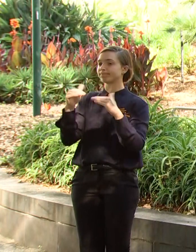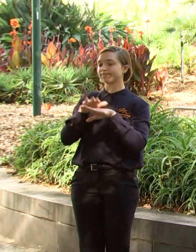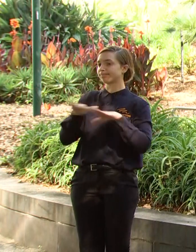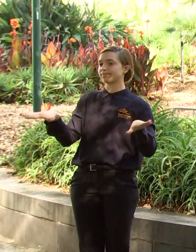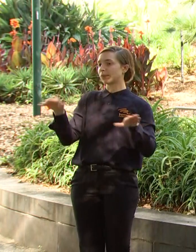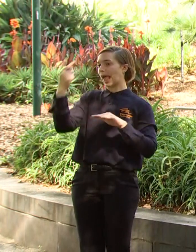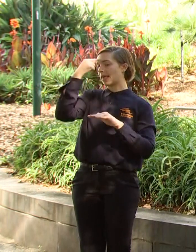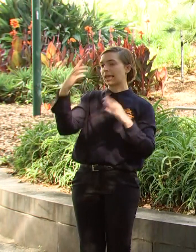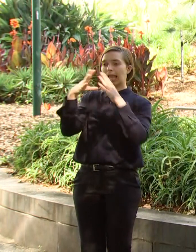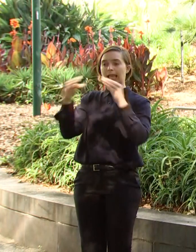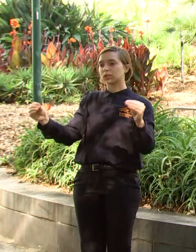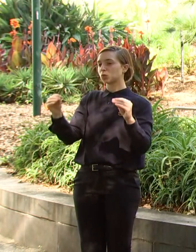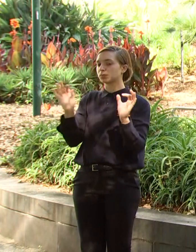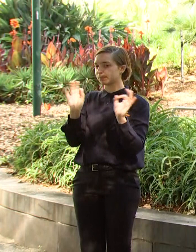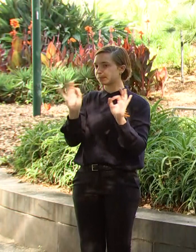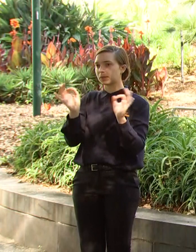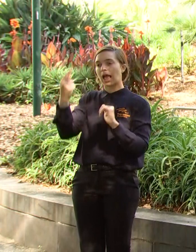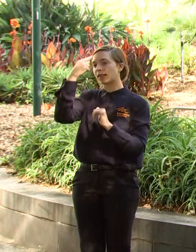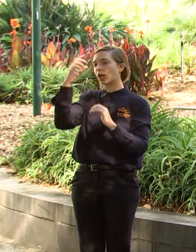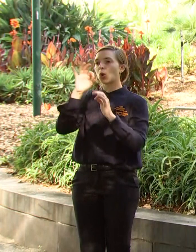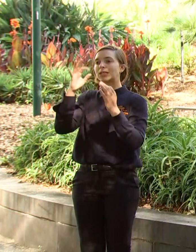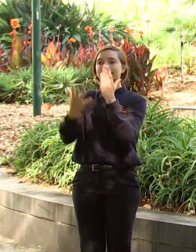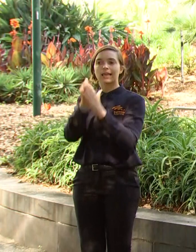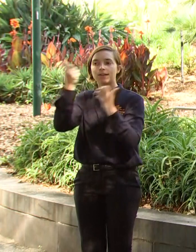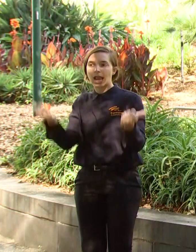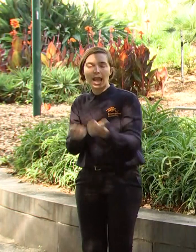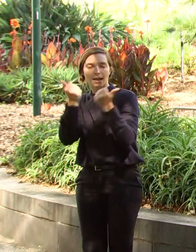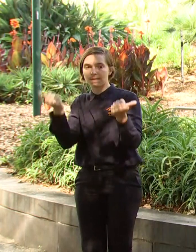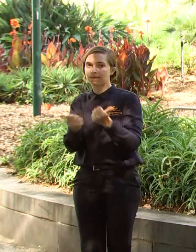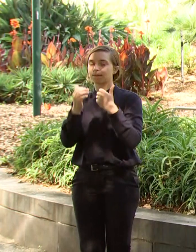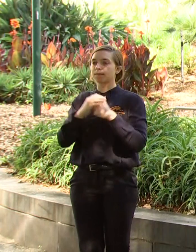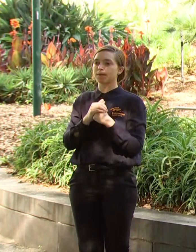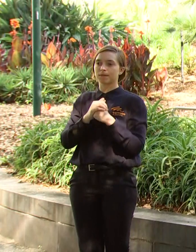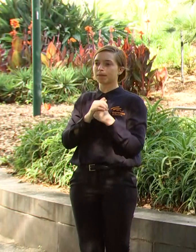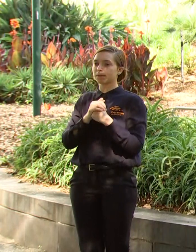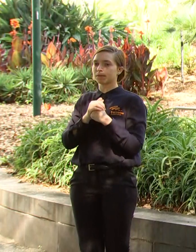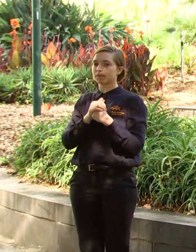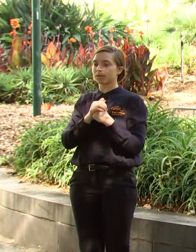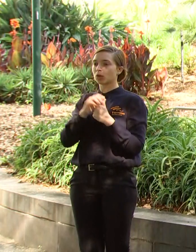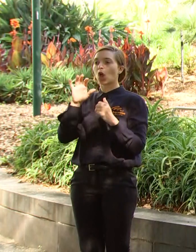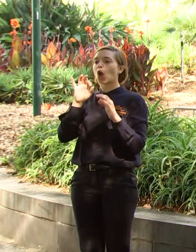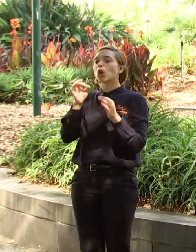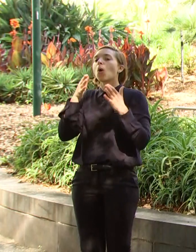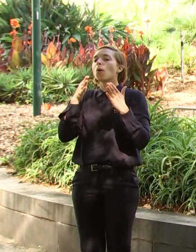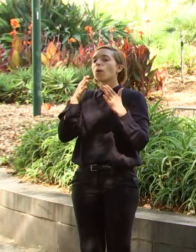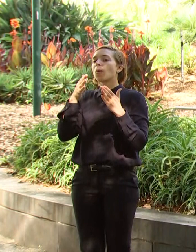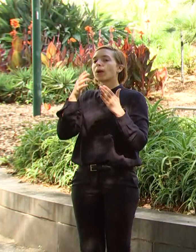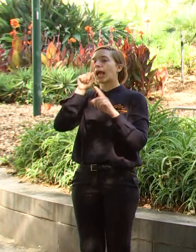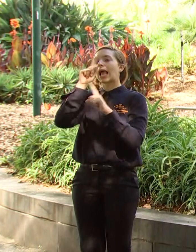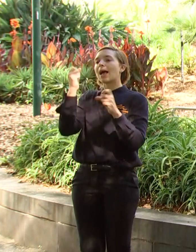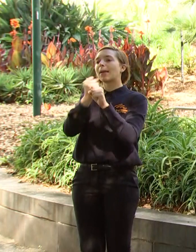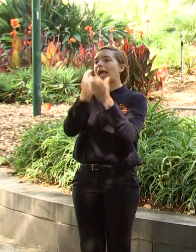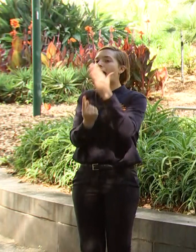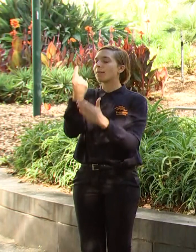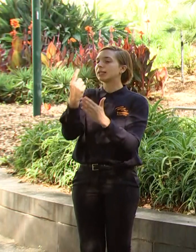them and to all Victorians is it'll have to have a COVID-safe plan. We've received no such COVID-safe plan. And the Chief Health Officer is